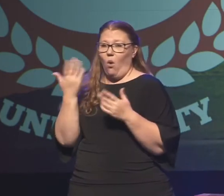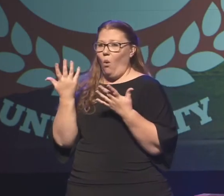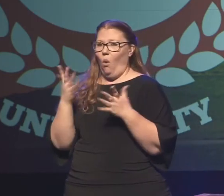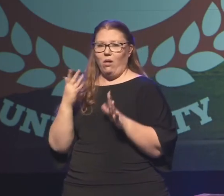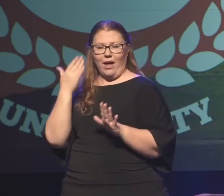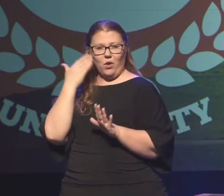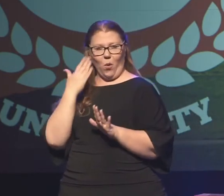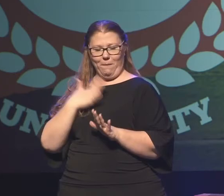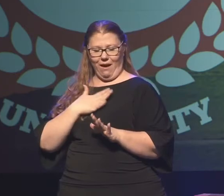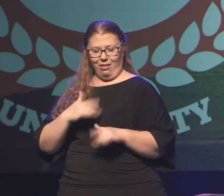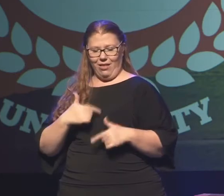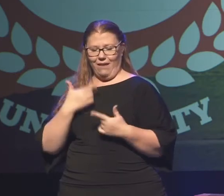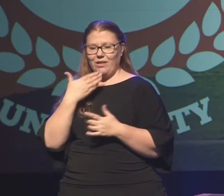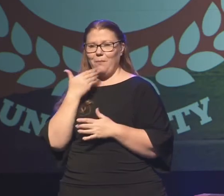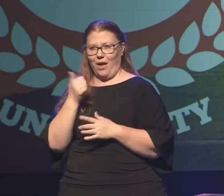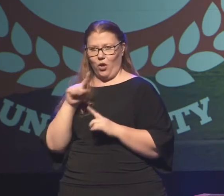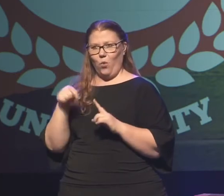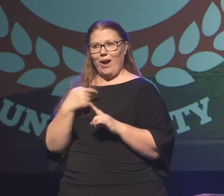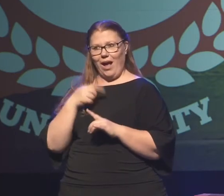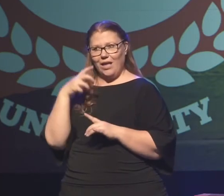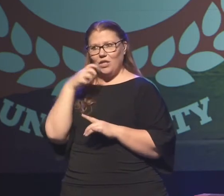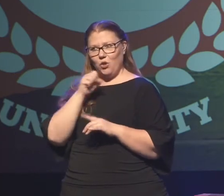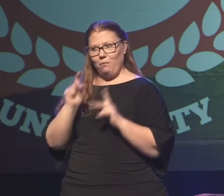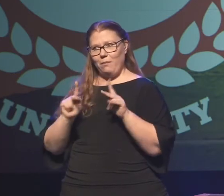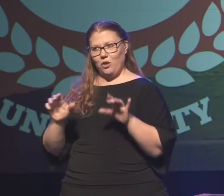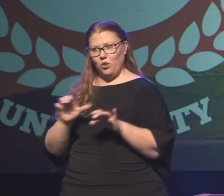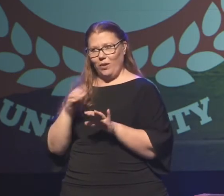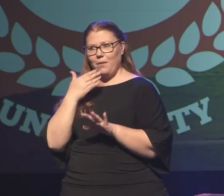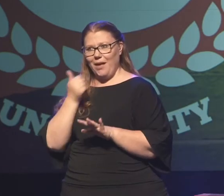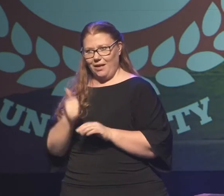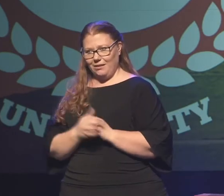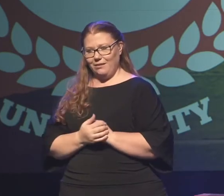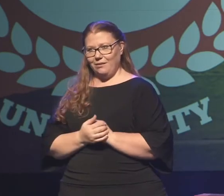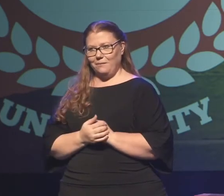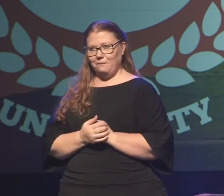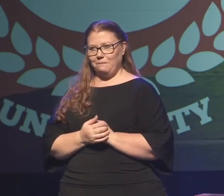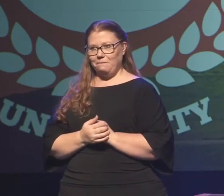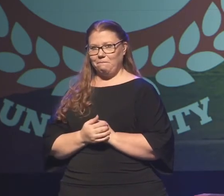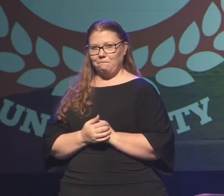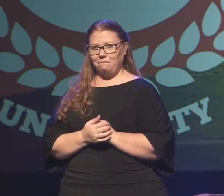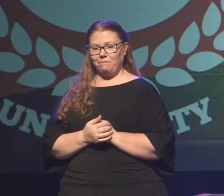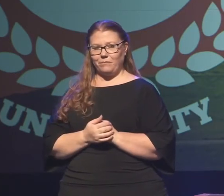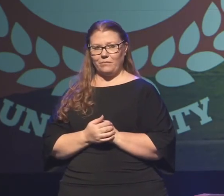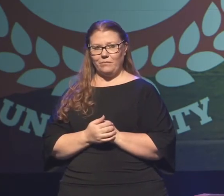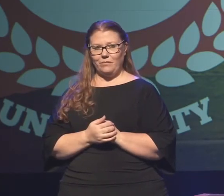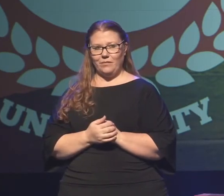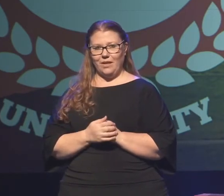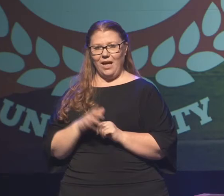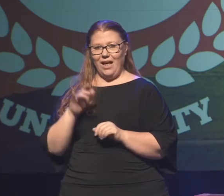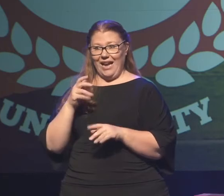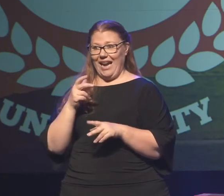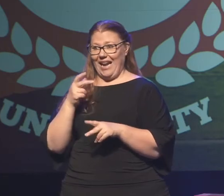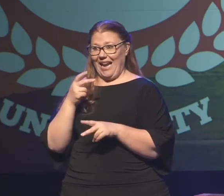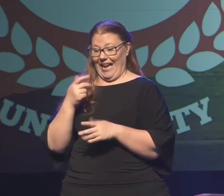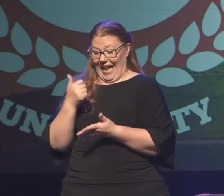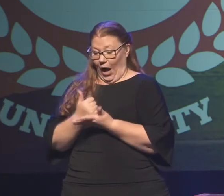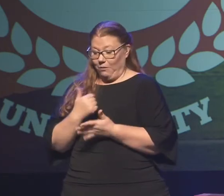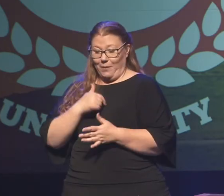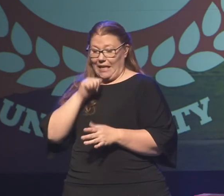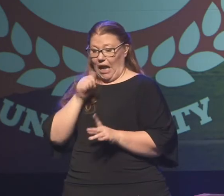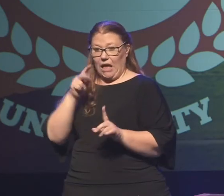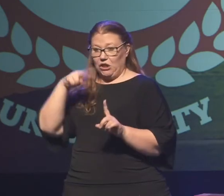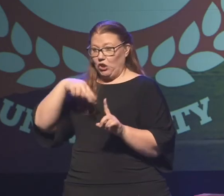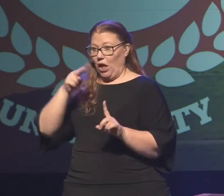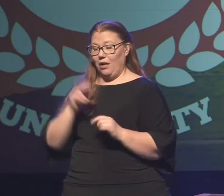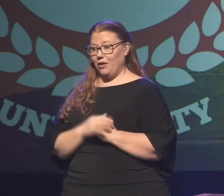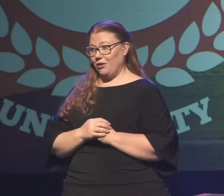is that my life is better when I assume that people are doing their best. It keeps me out of judgment, the older